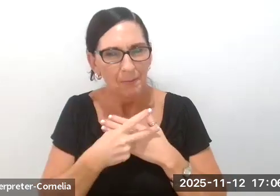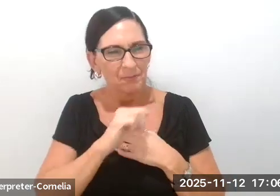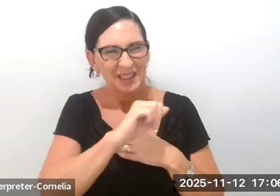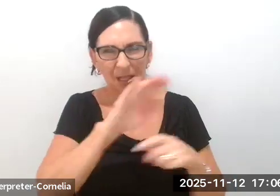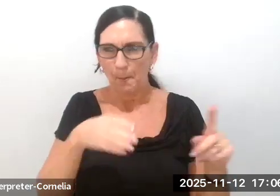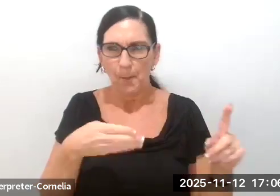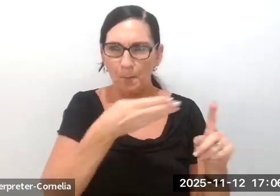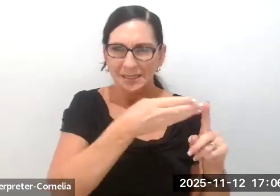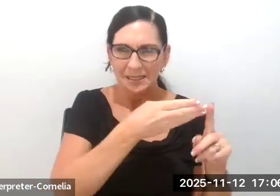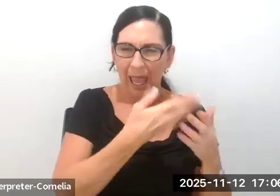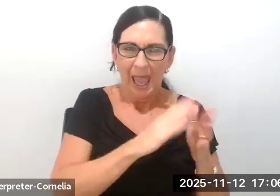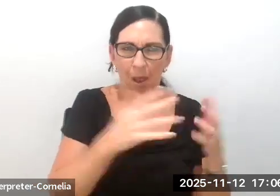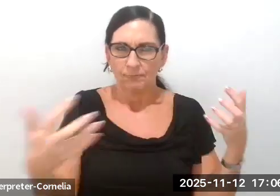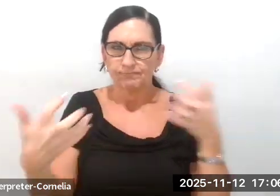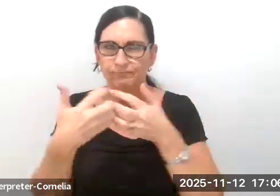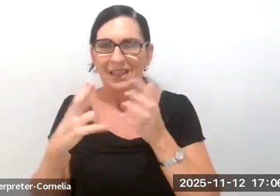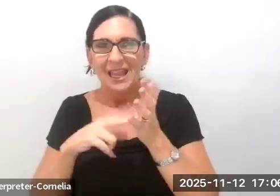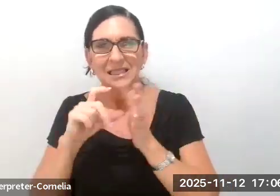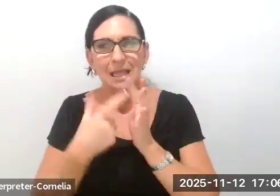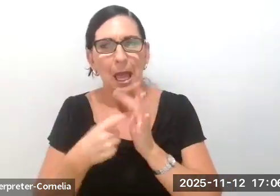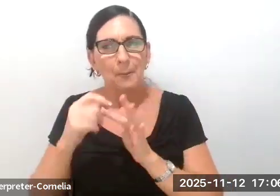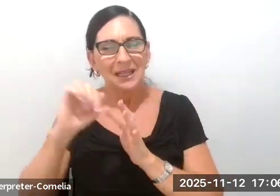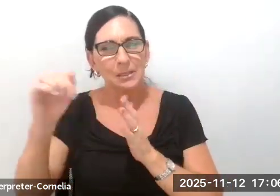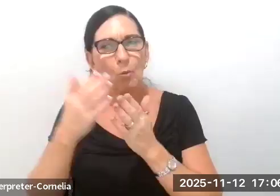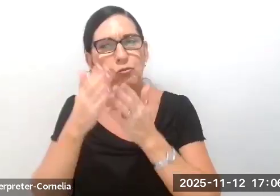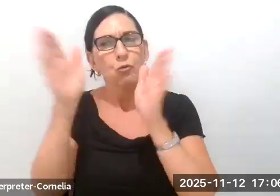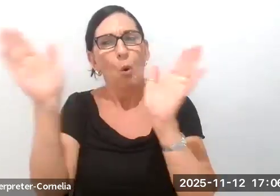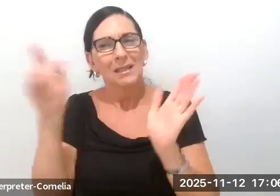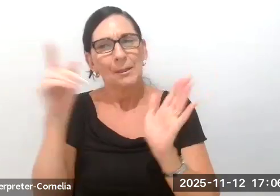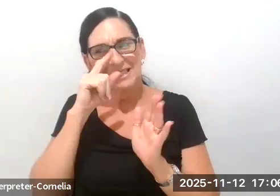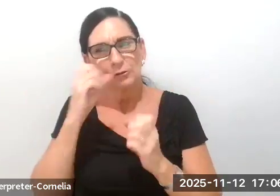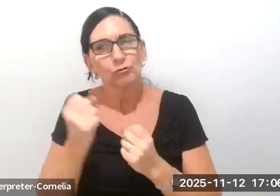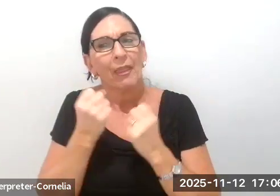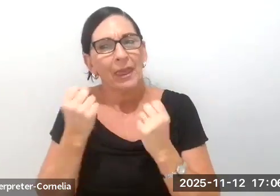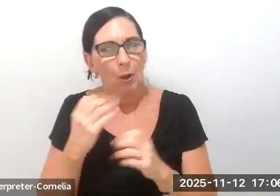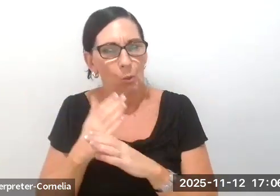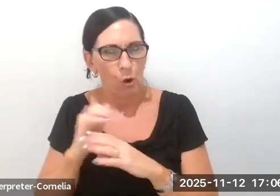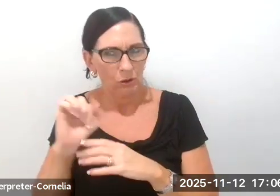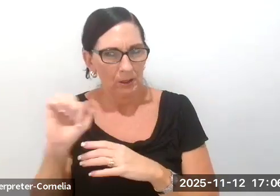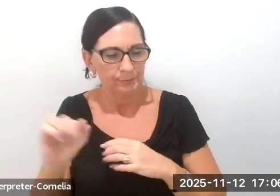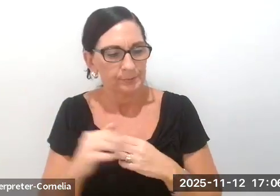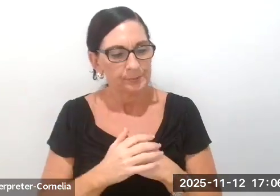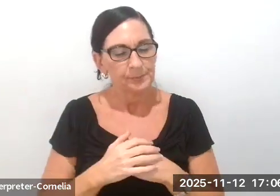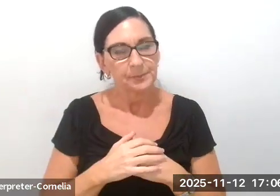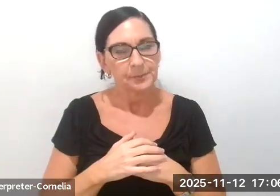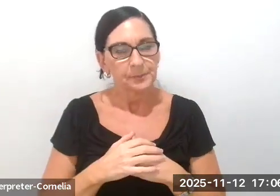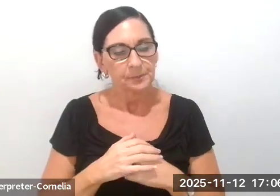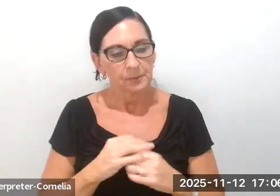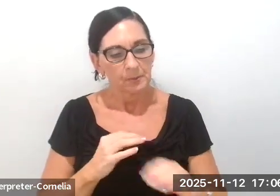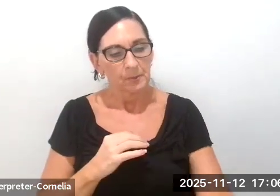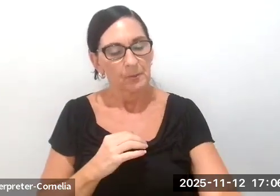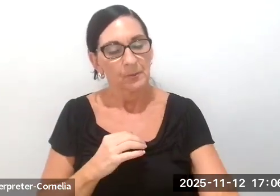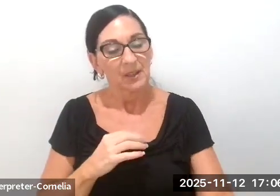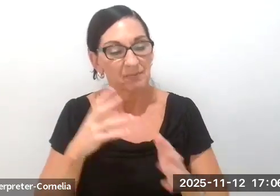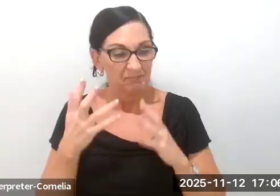fits within the NDRP's broader capacity strengthening work. Excuse me. Then we'll